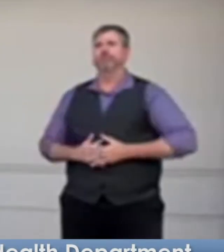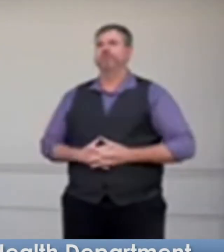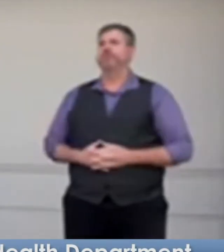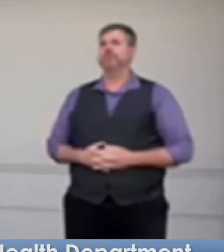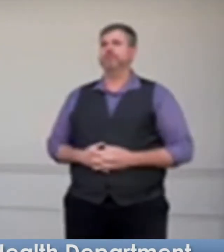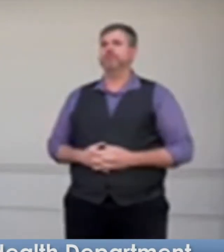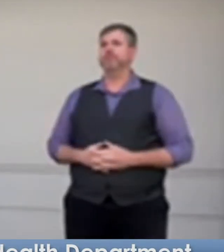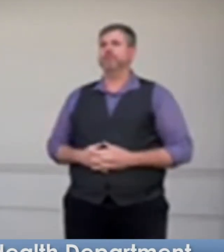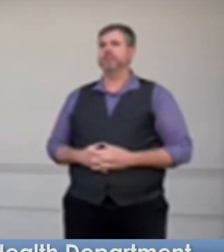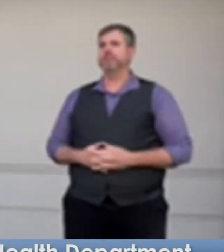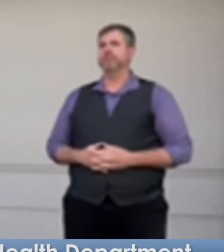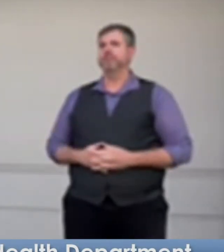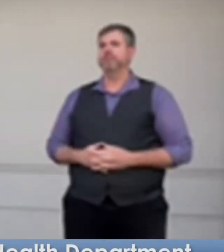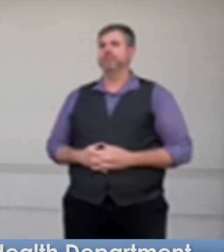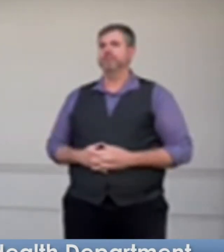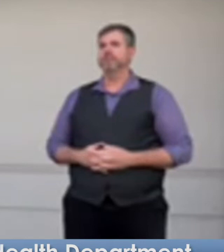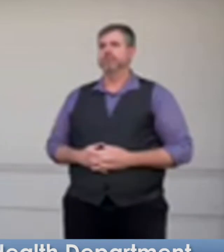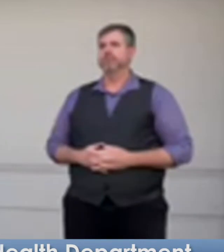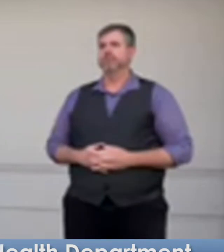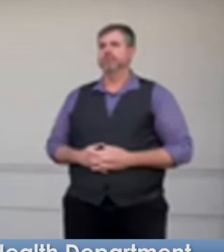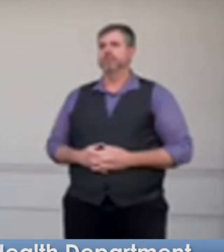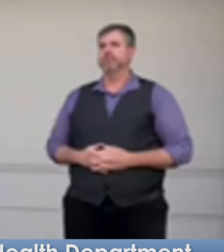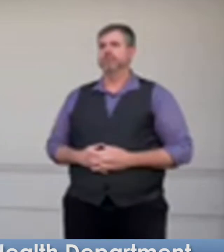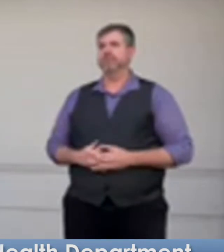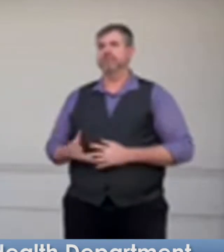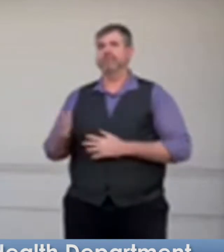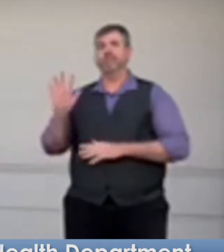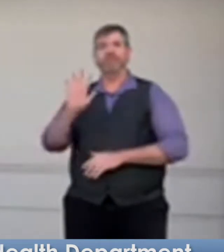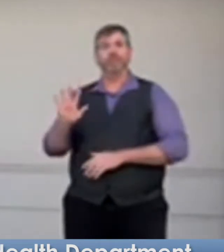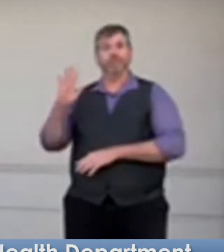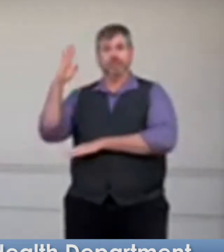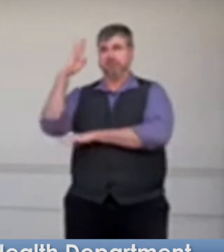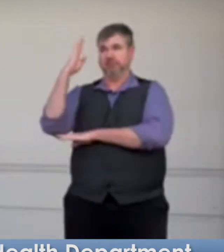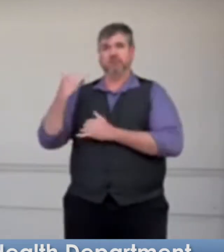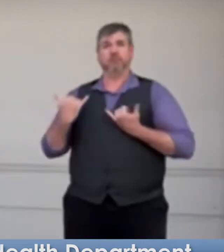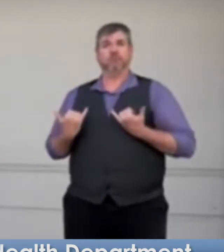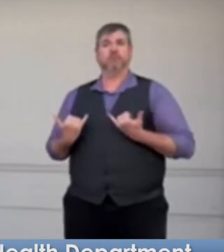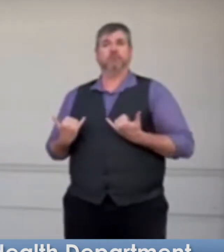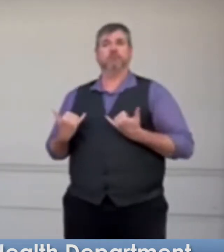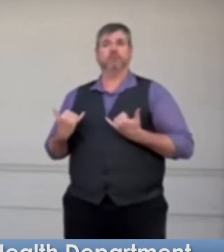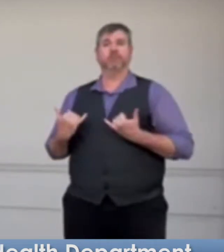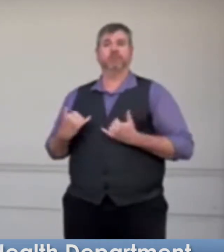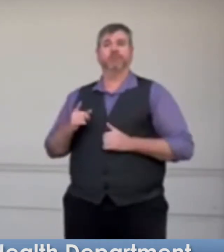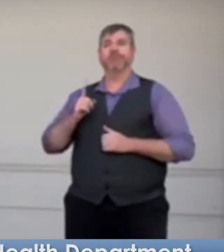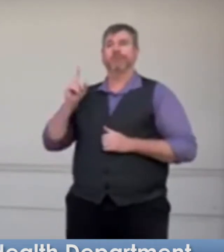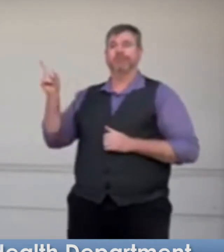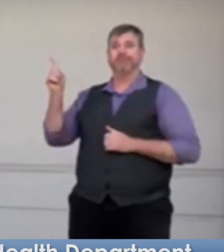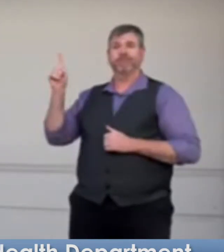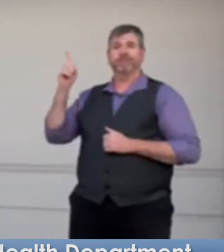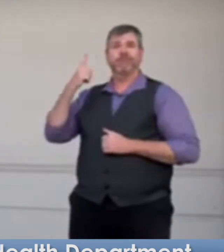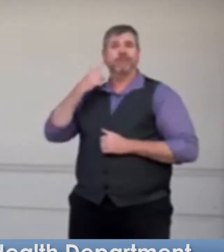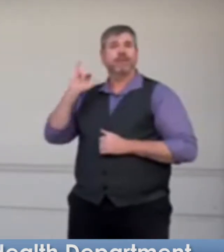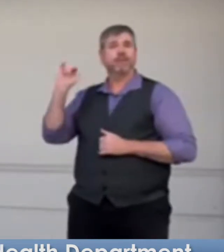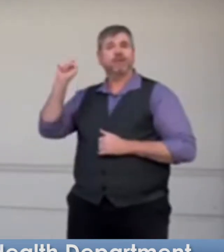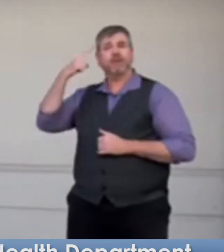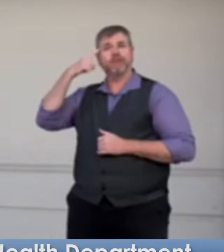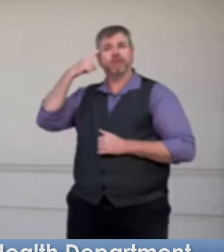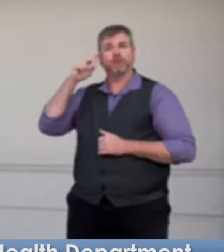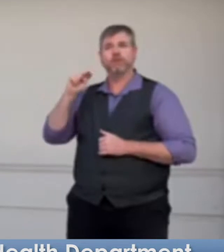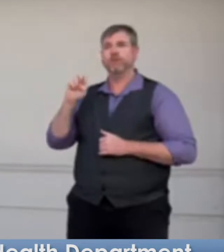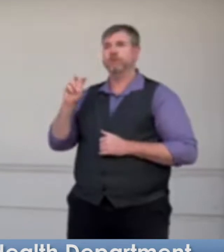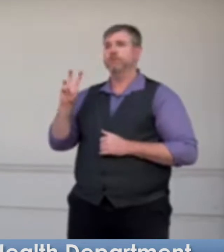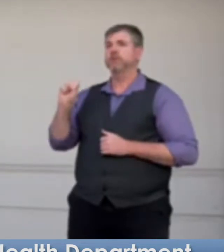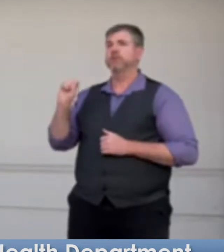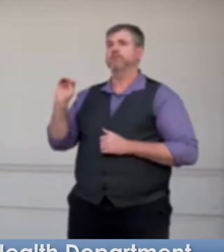Earlier today, at around noon today, the state made some important announcements about the placement of Santa Clara County